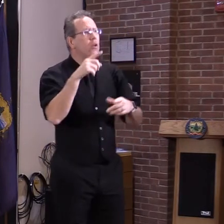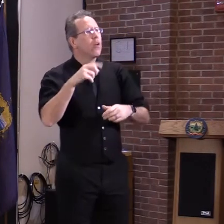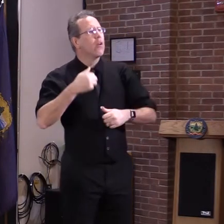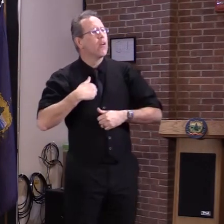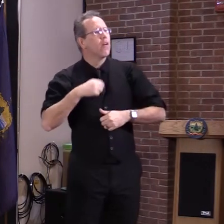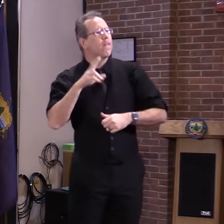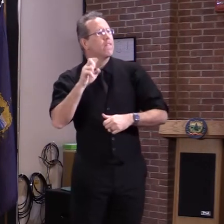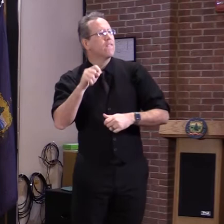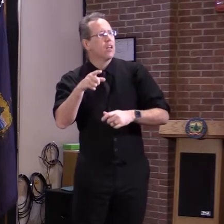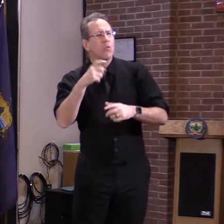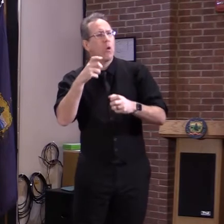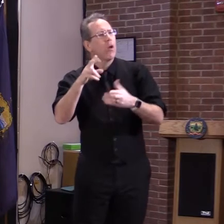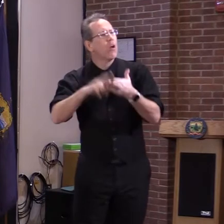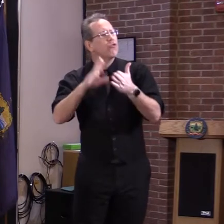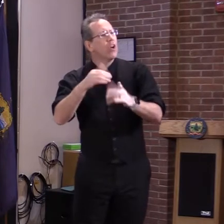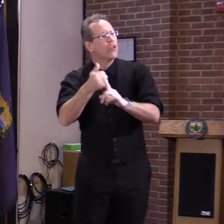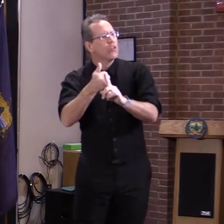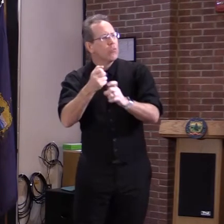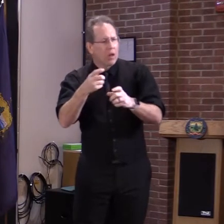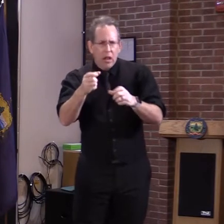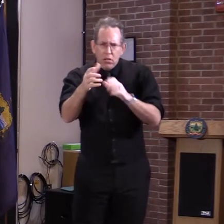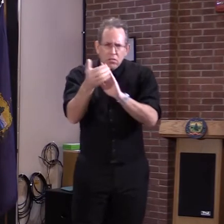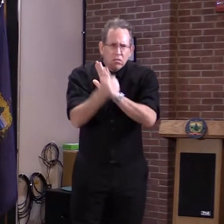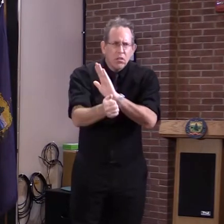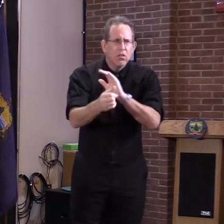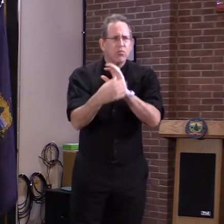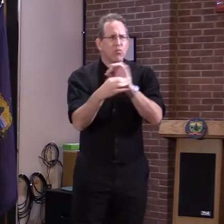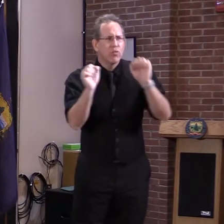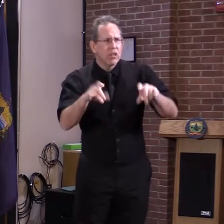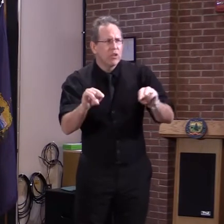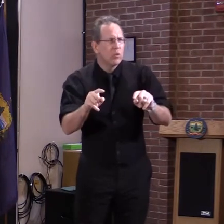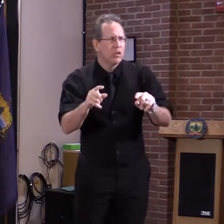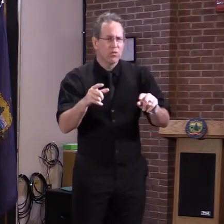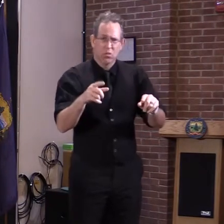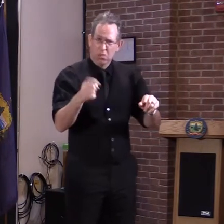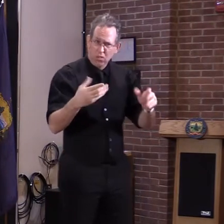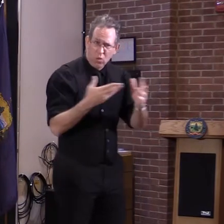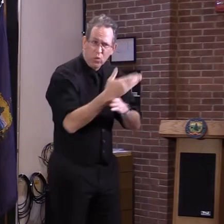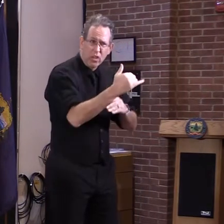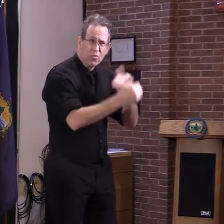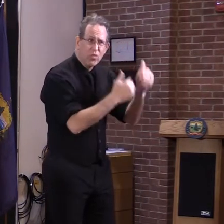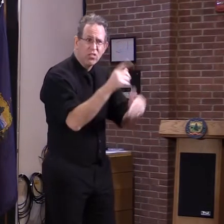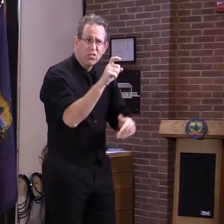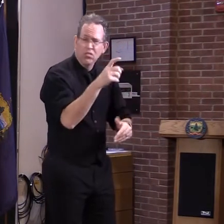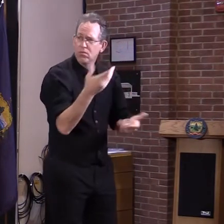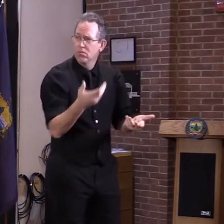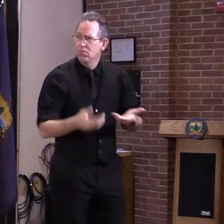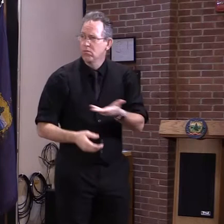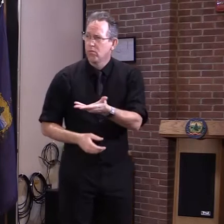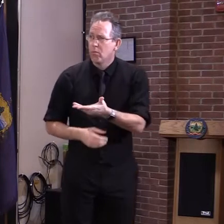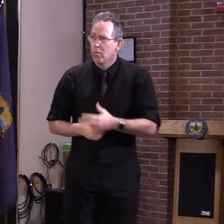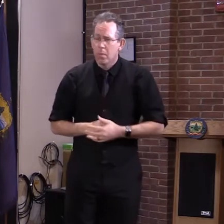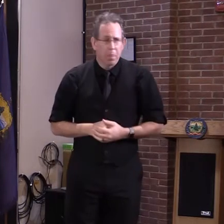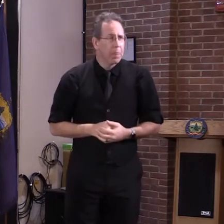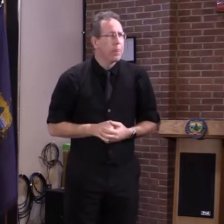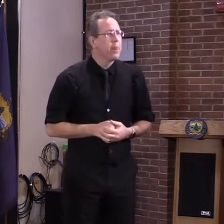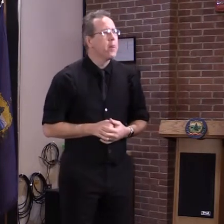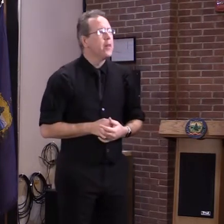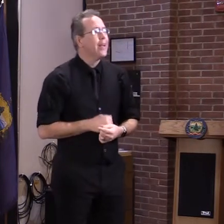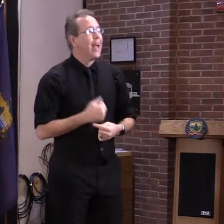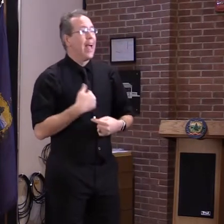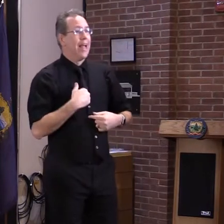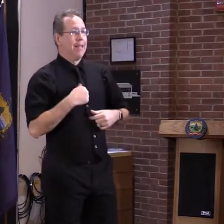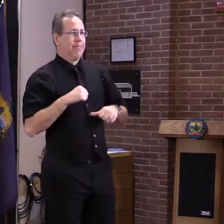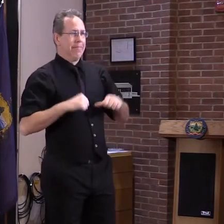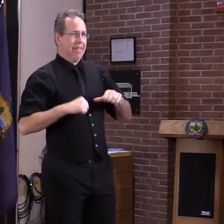their true ability and competence in that field. Well, again, I'm not sure what this problem